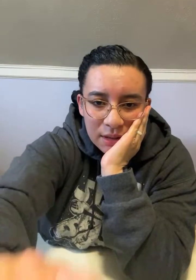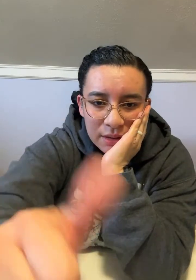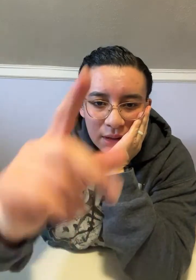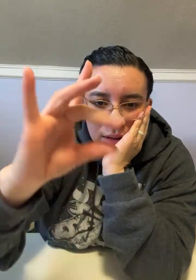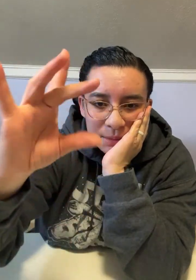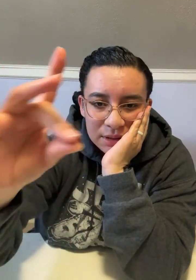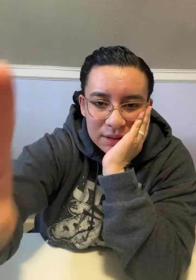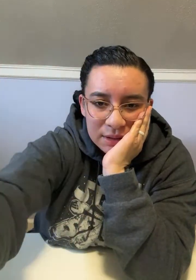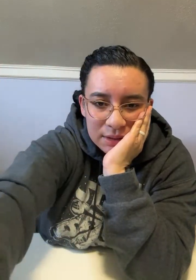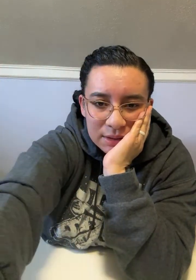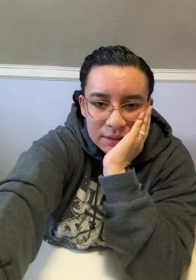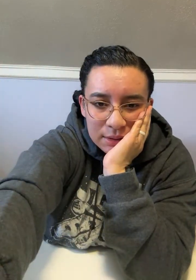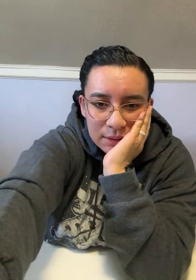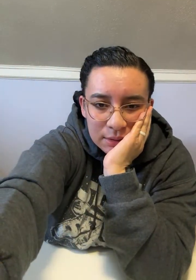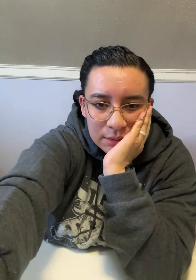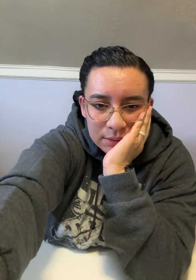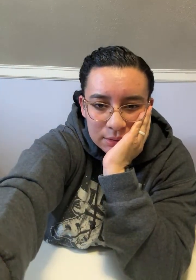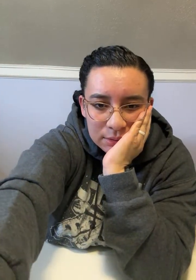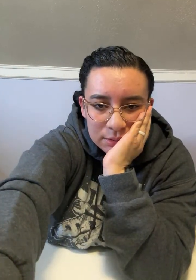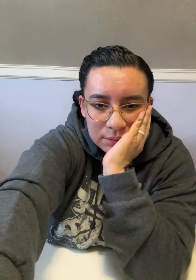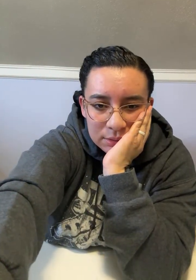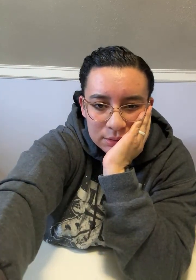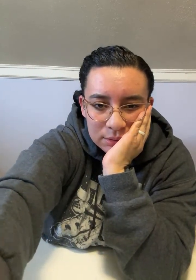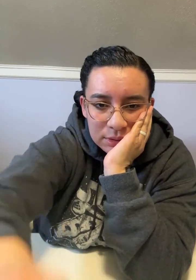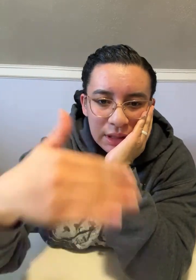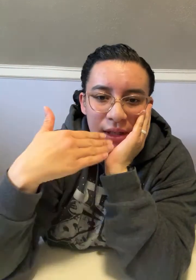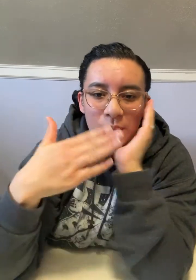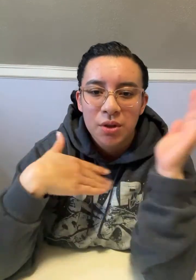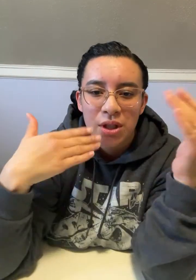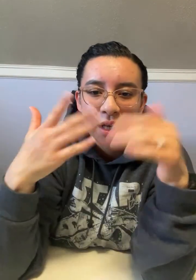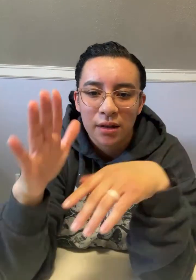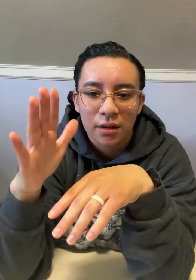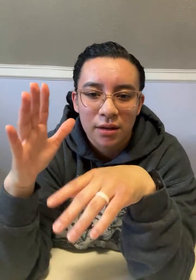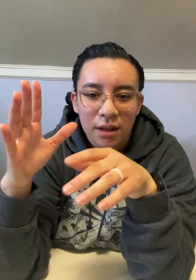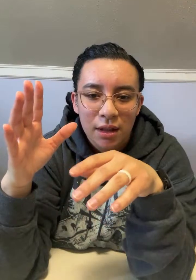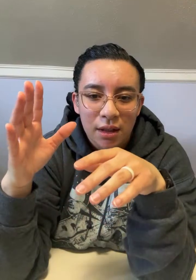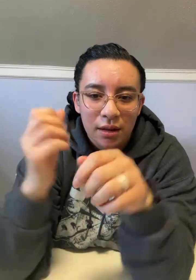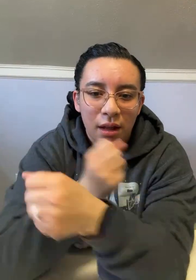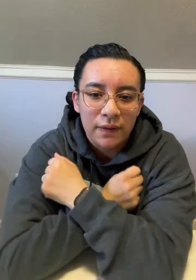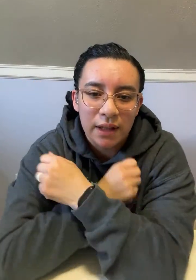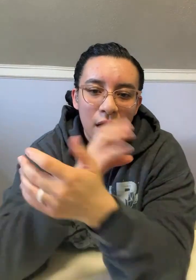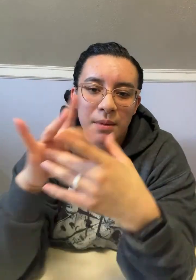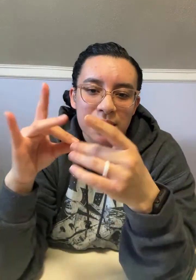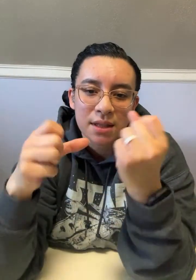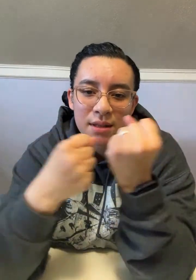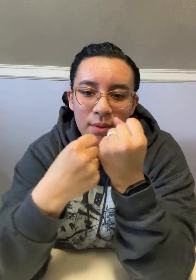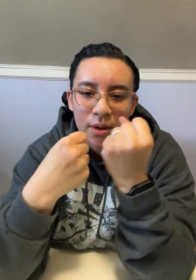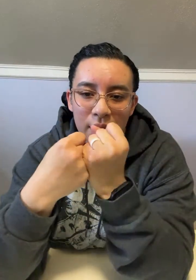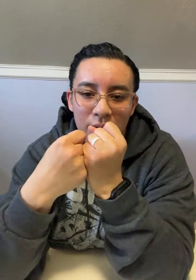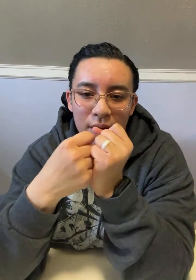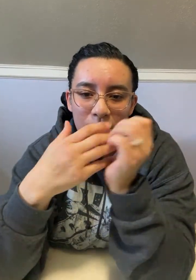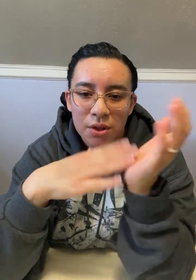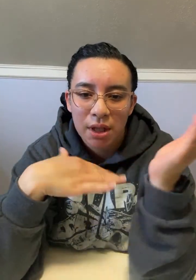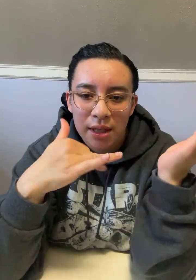other comments. Thank you. I appreciate your lovely comments and support. I appreciate it.